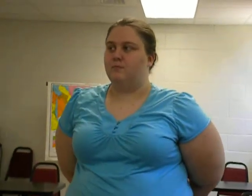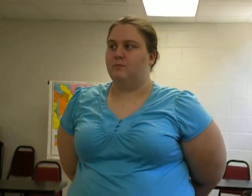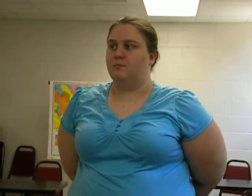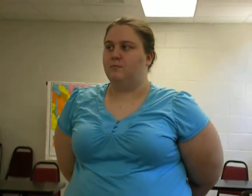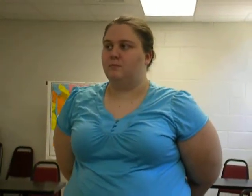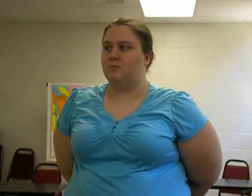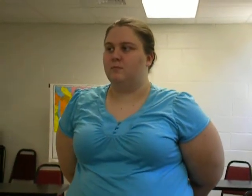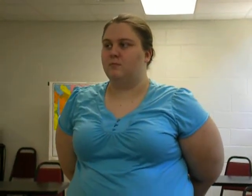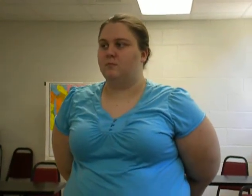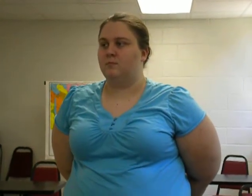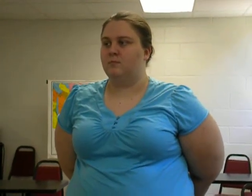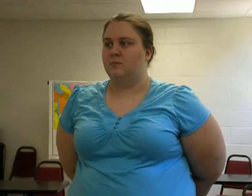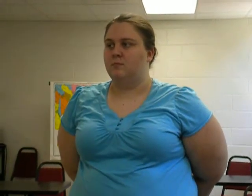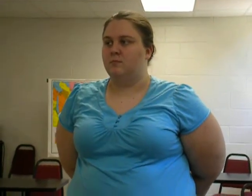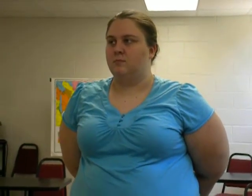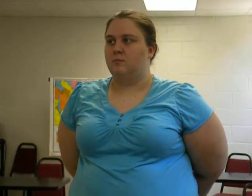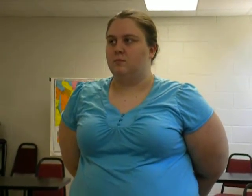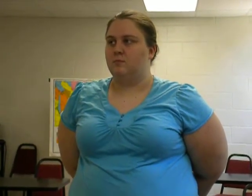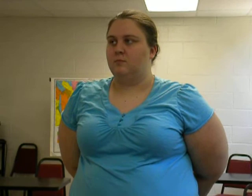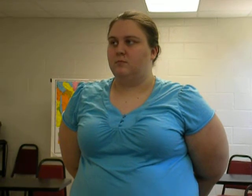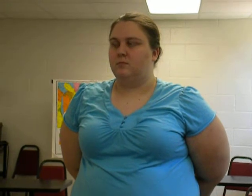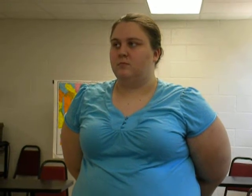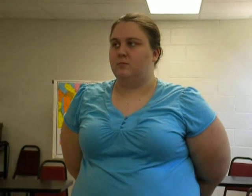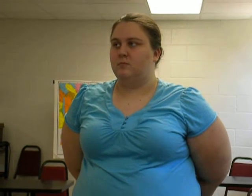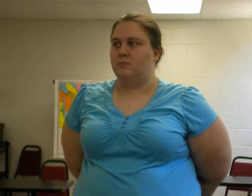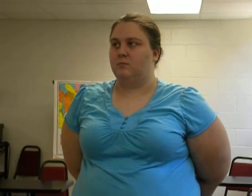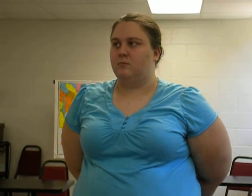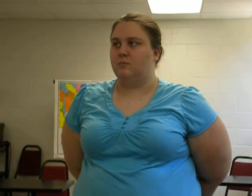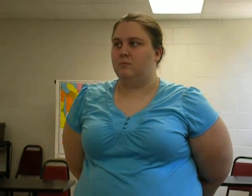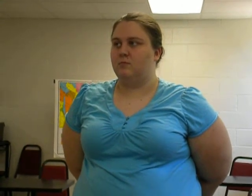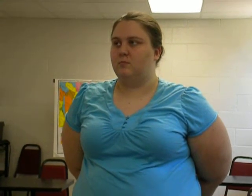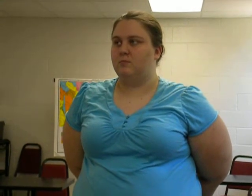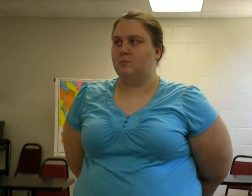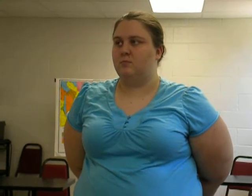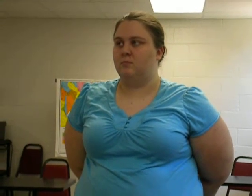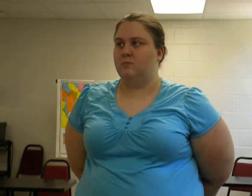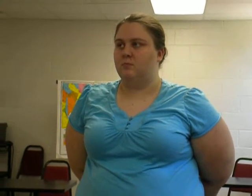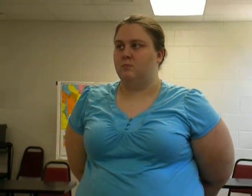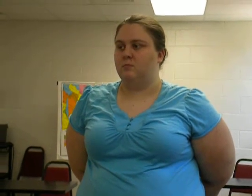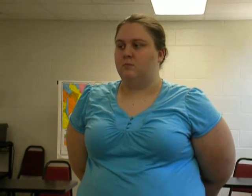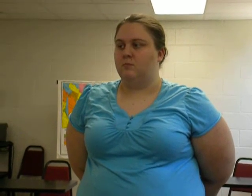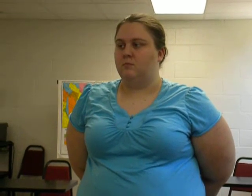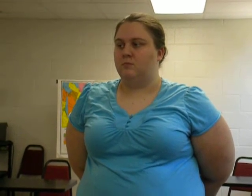These mysteries are only revealed to those who get the opportunity to play with it. So, playing with fire,